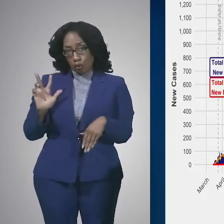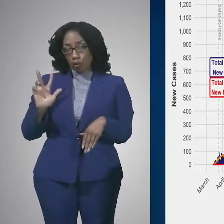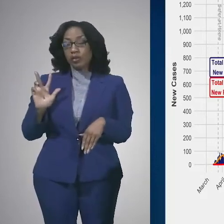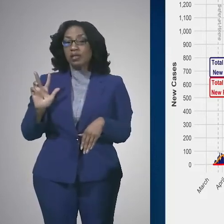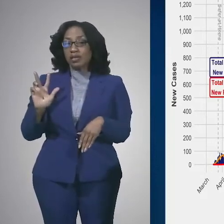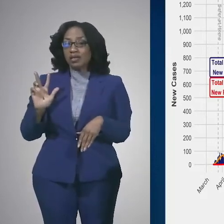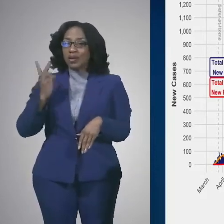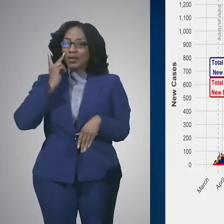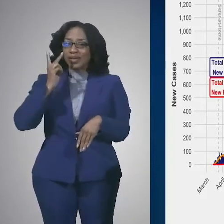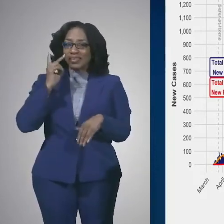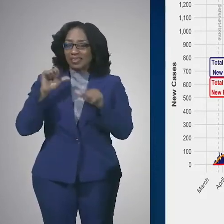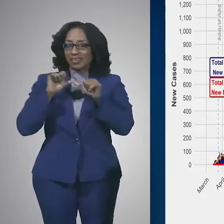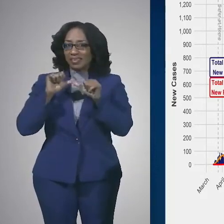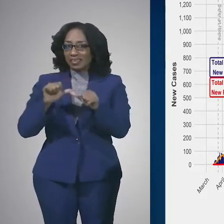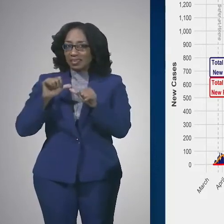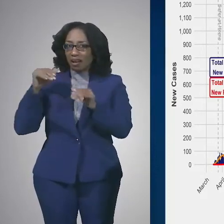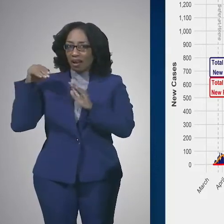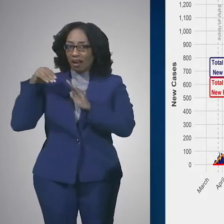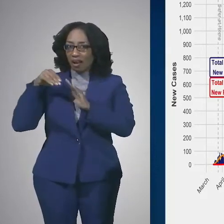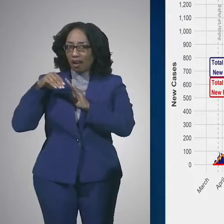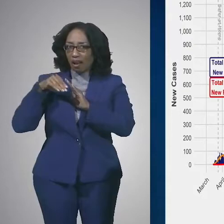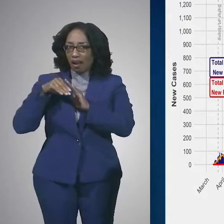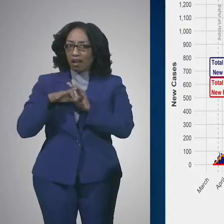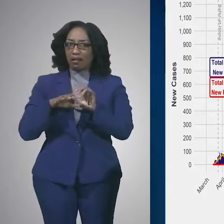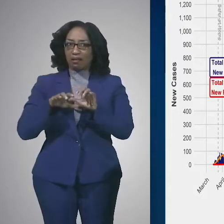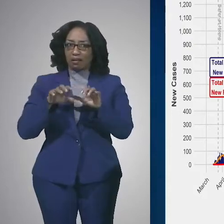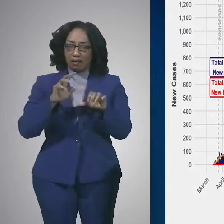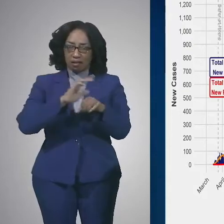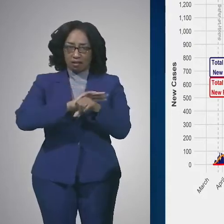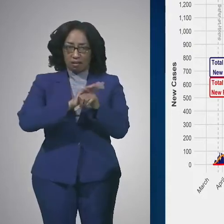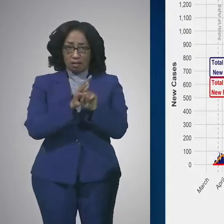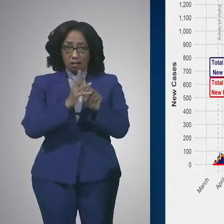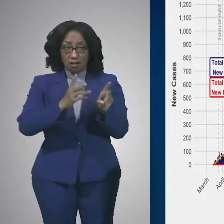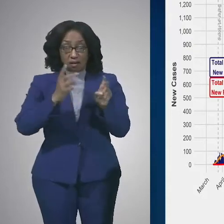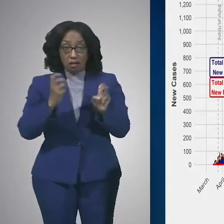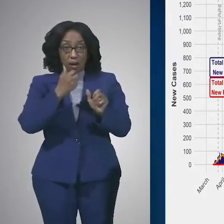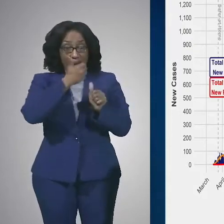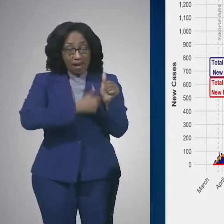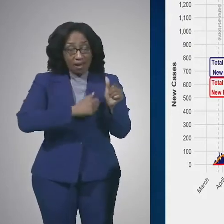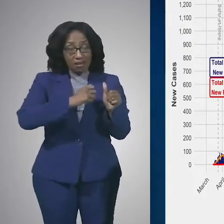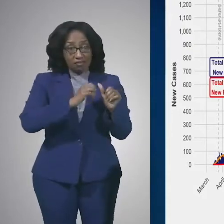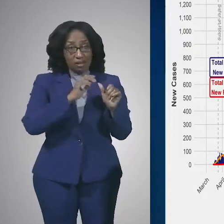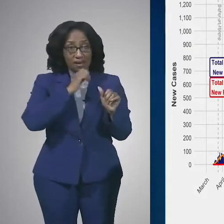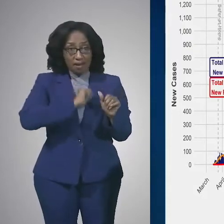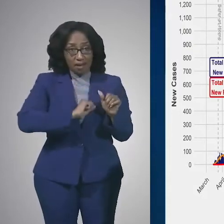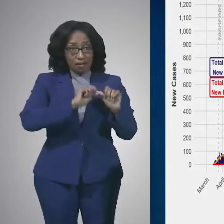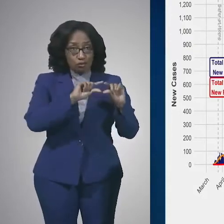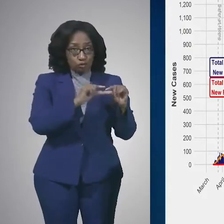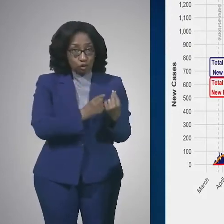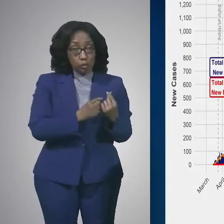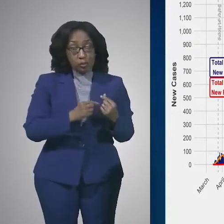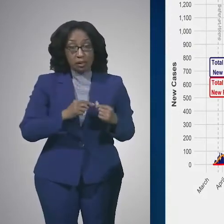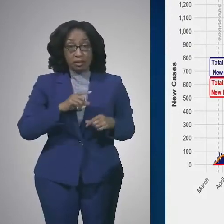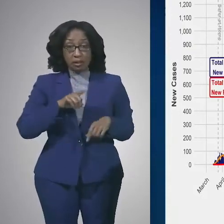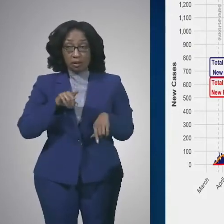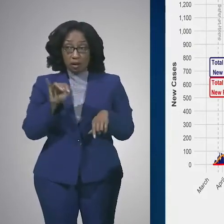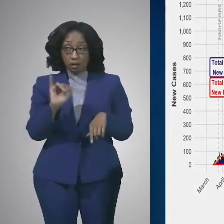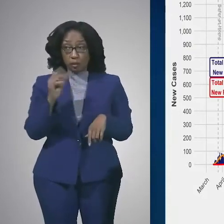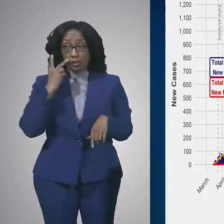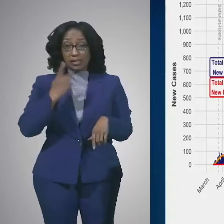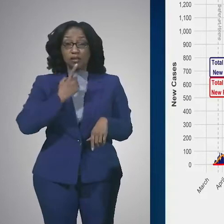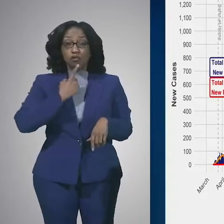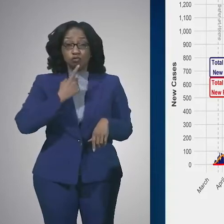We continue to see a downward trend in active cases in every age range, including pediatric cases represented by the red line on the